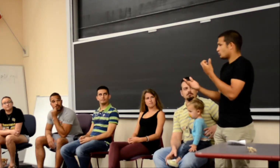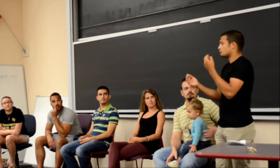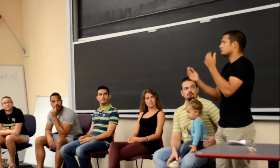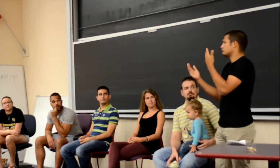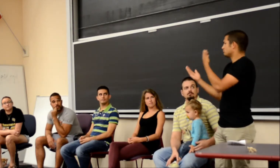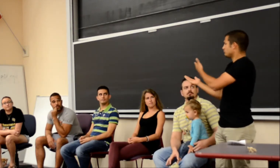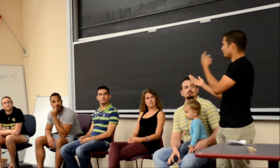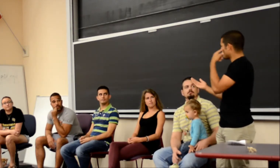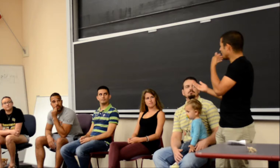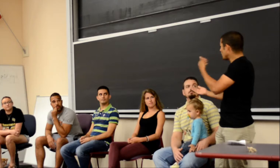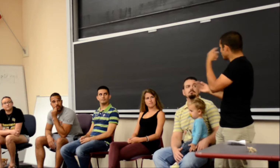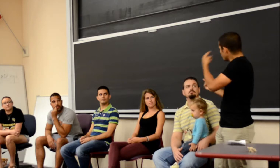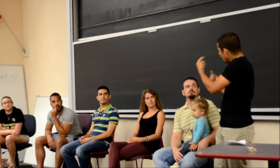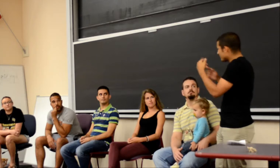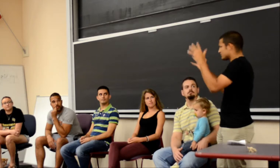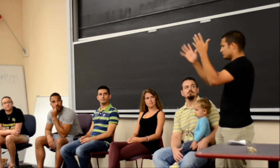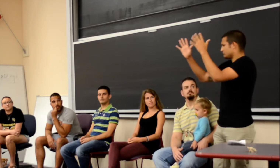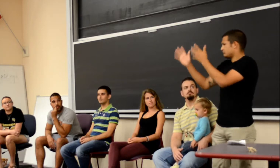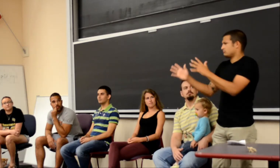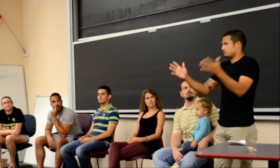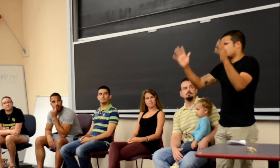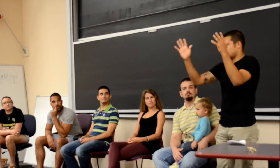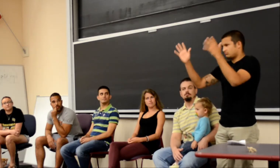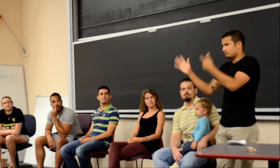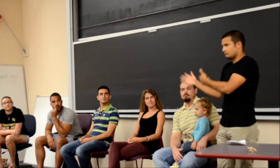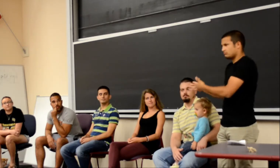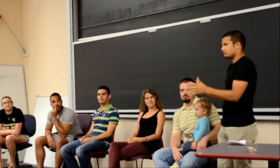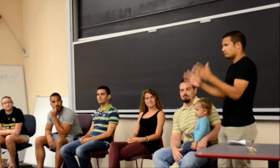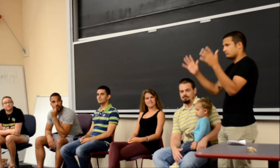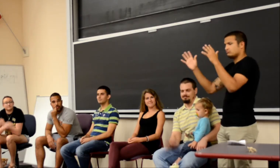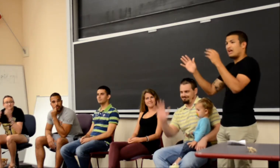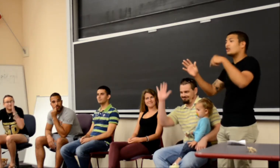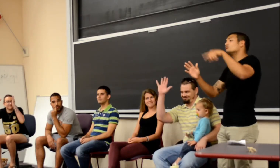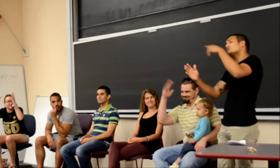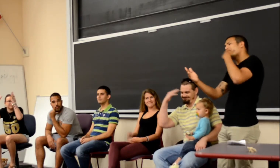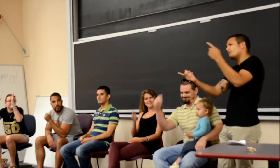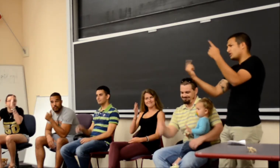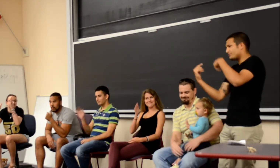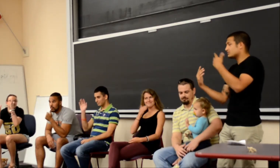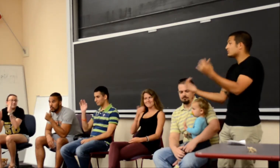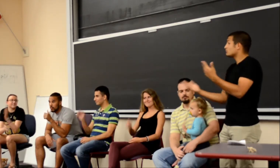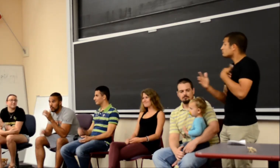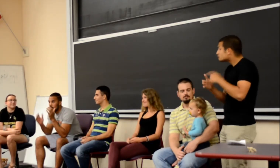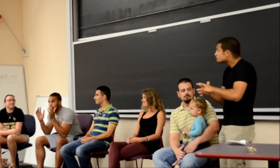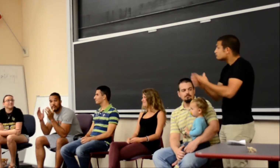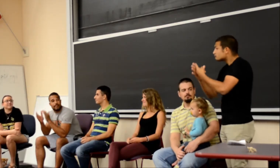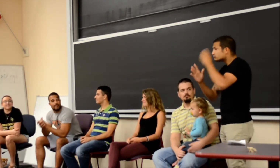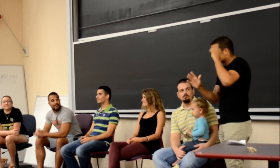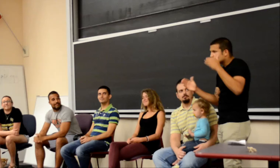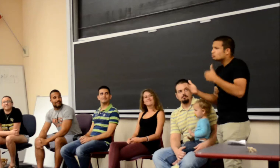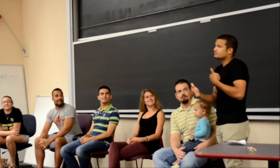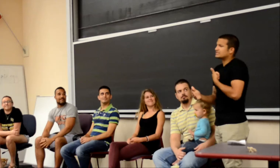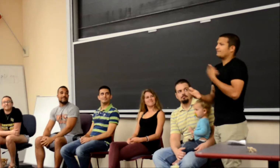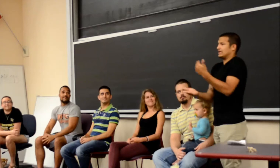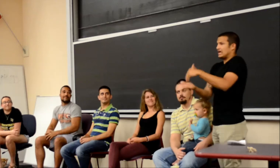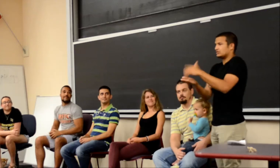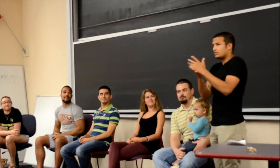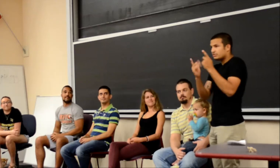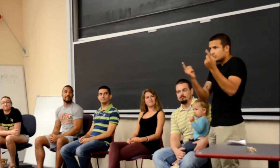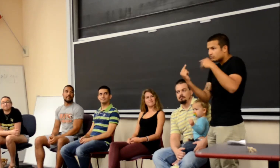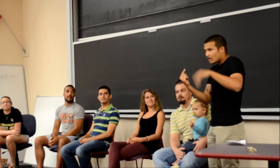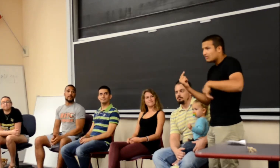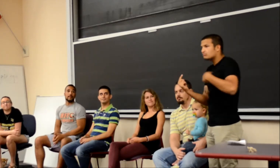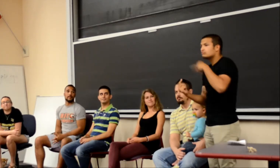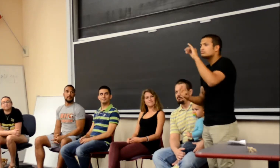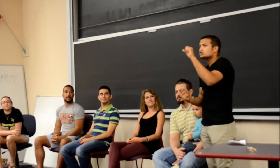Anyways, we're finally here, so thank you for coming. Everybody give them a round of applause. And thank you for coming. I'll